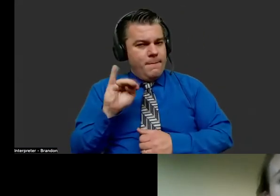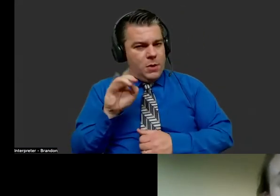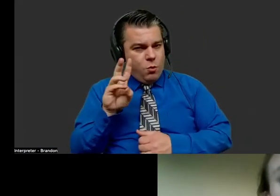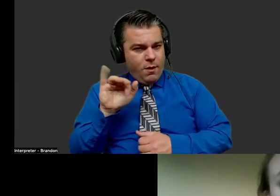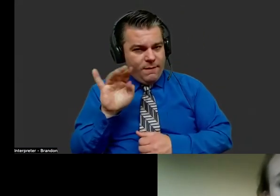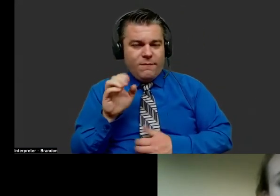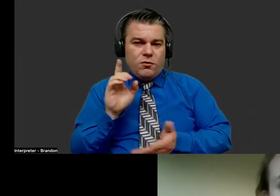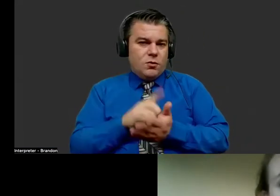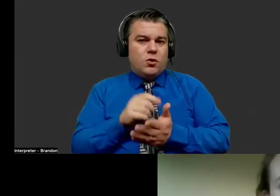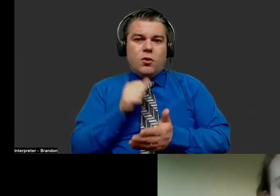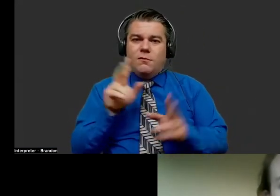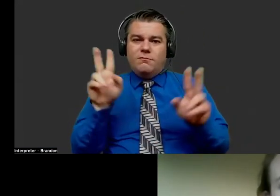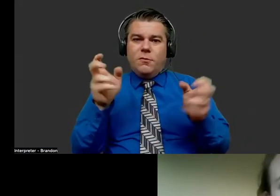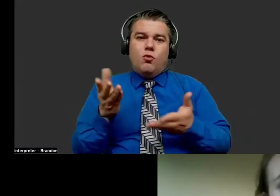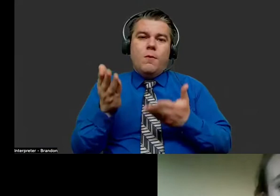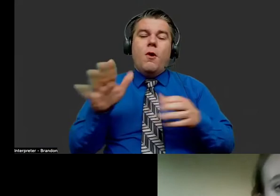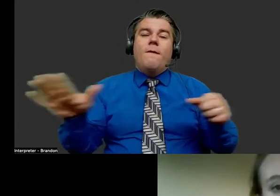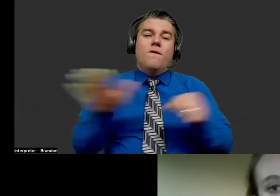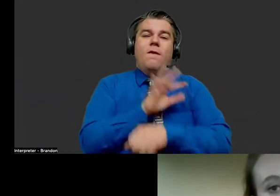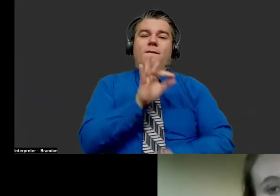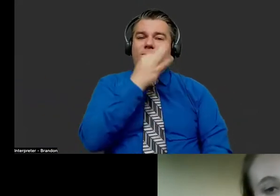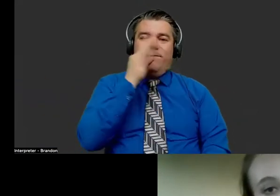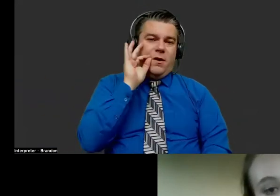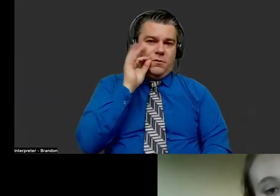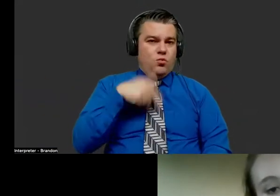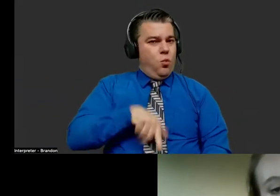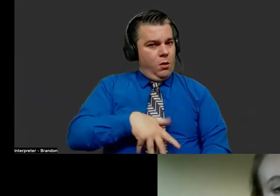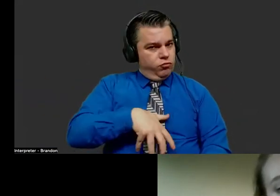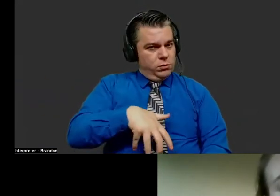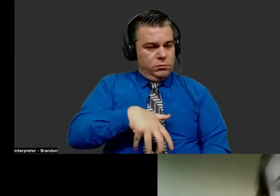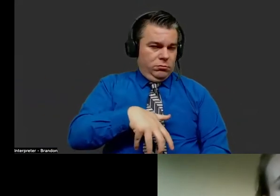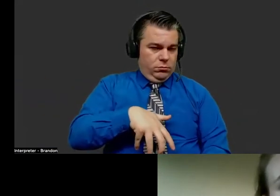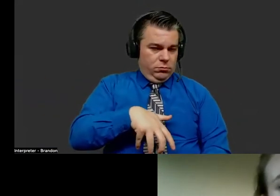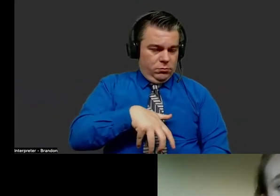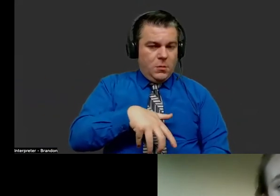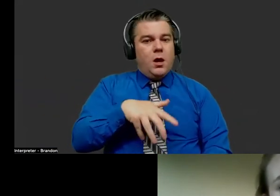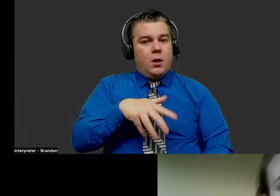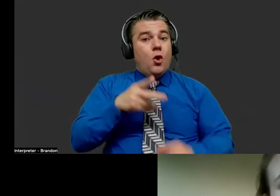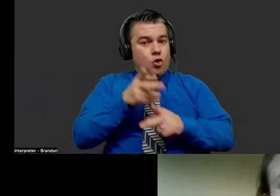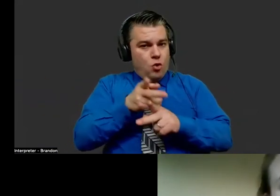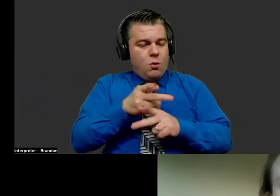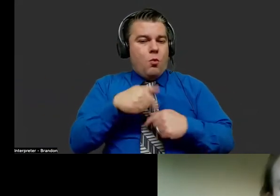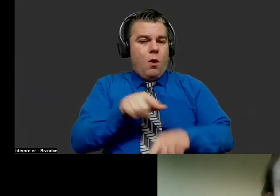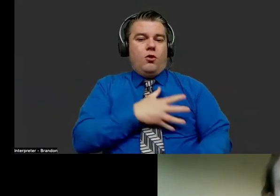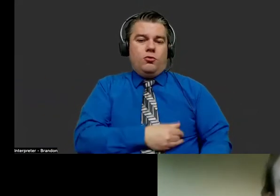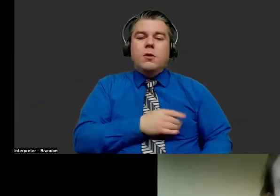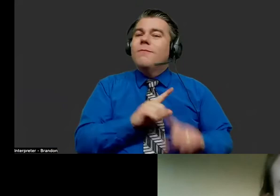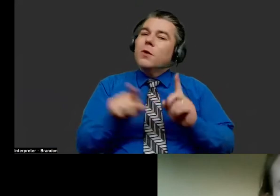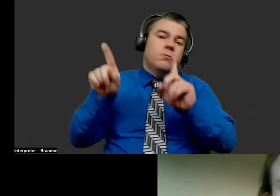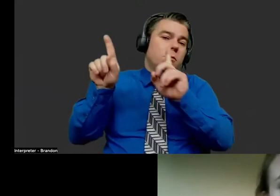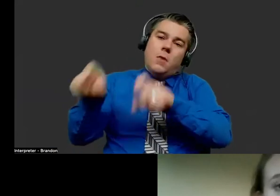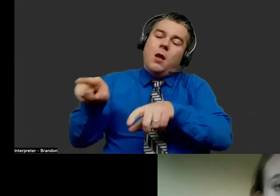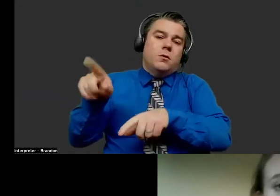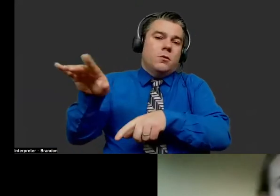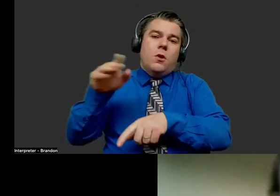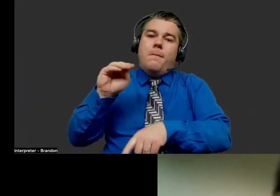a fast while you're pregnant for sure, and to be very careful while nursing. But run it through your midwife or